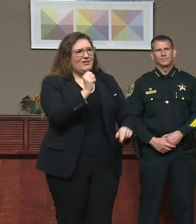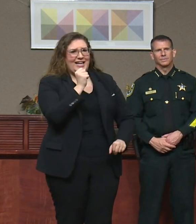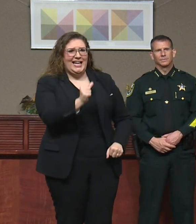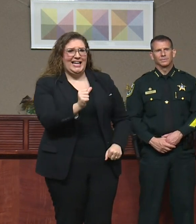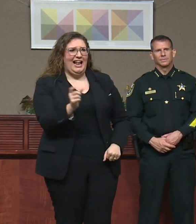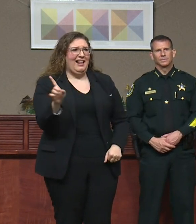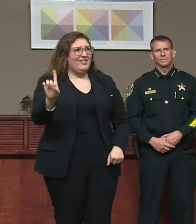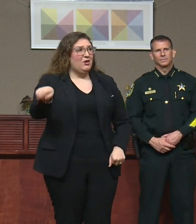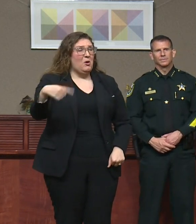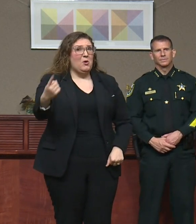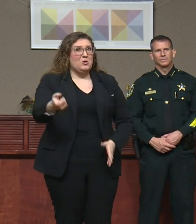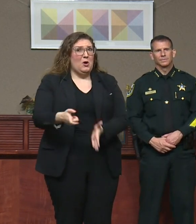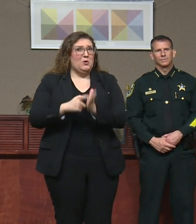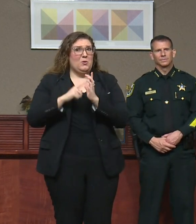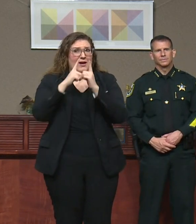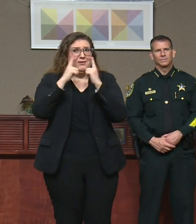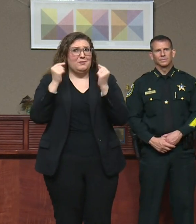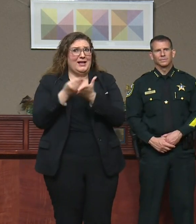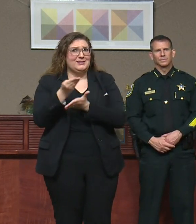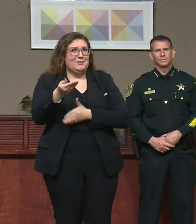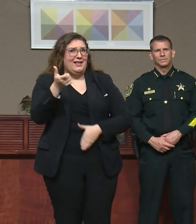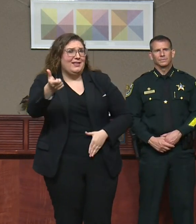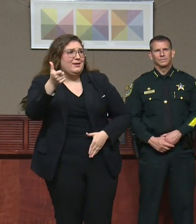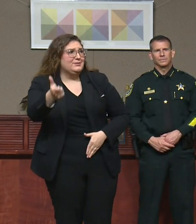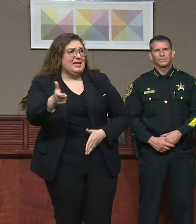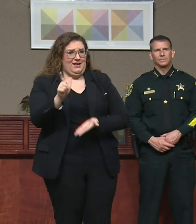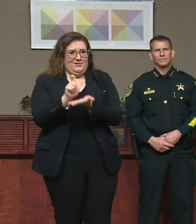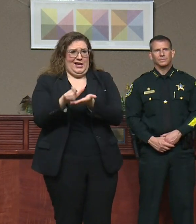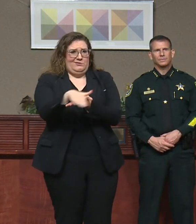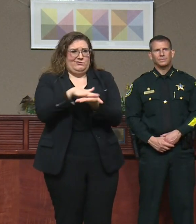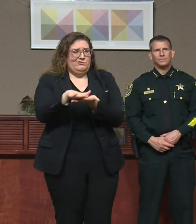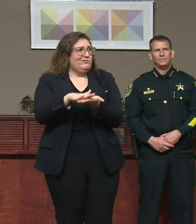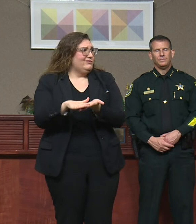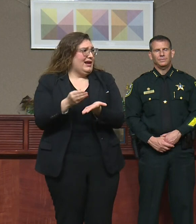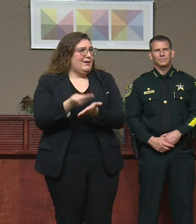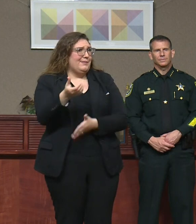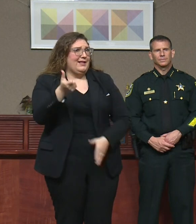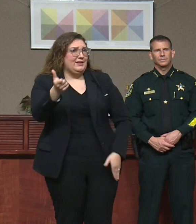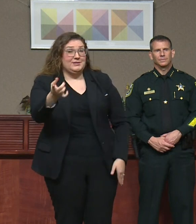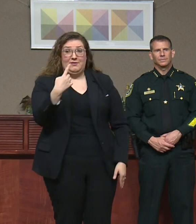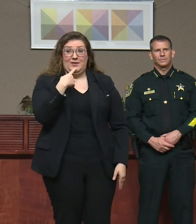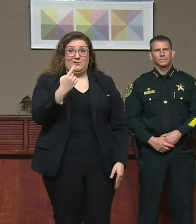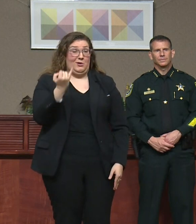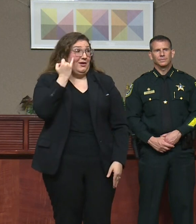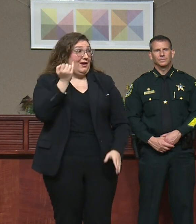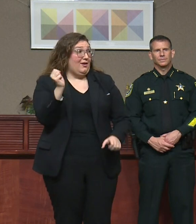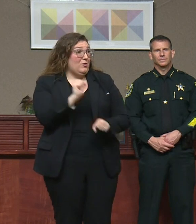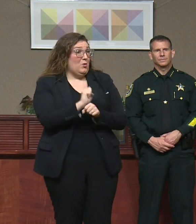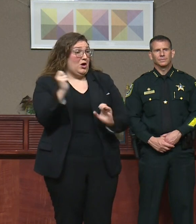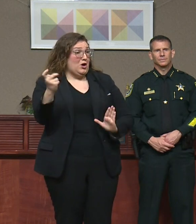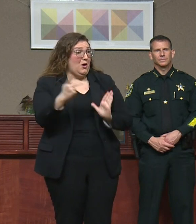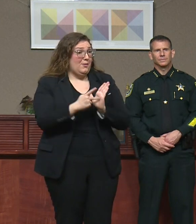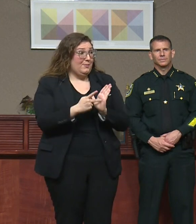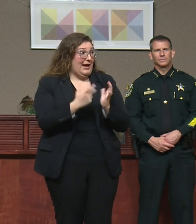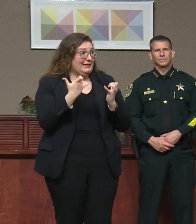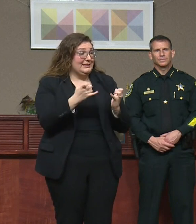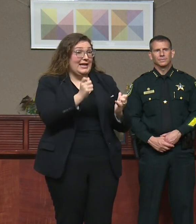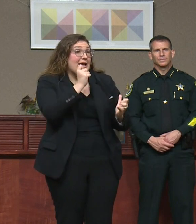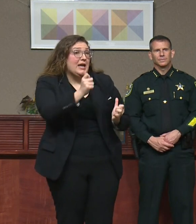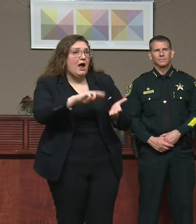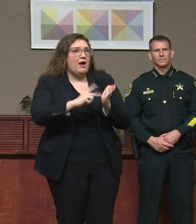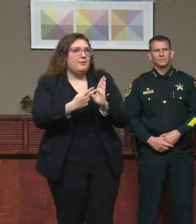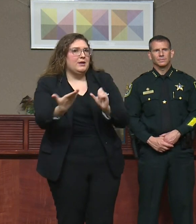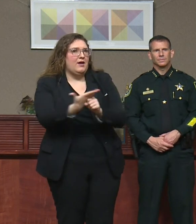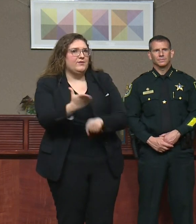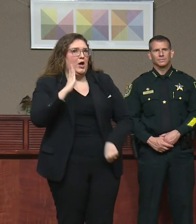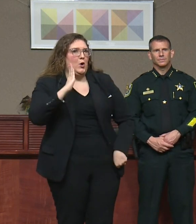to get things like masks and hand sanitizer. And they basically were told if they weren't coming back to work today, they were going to lose their job. They didn't feel